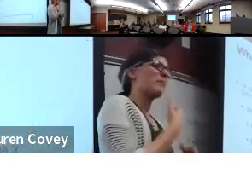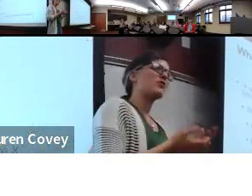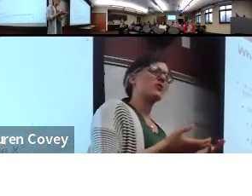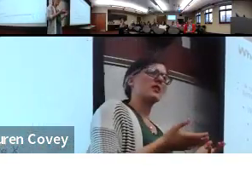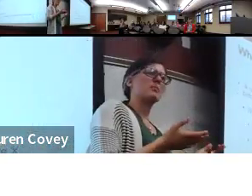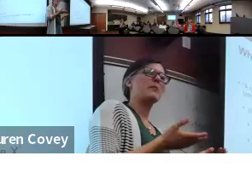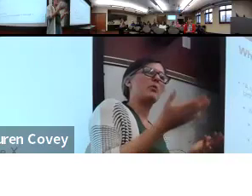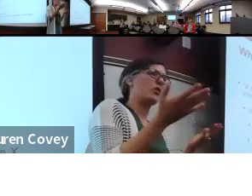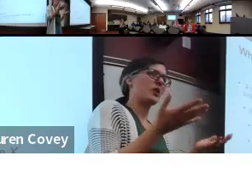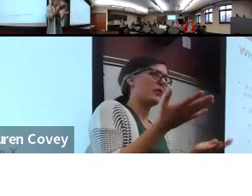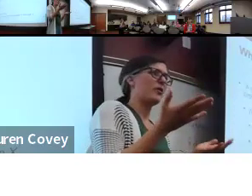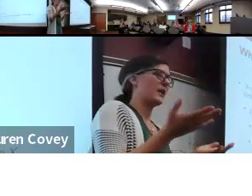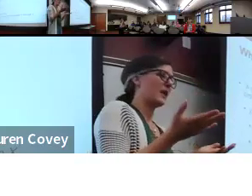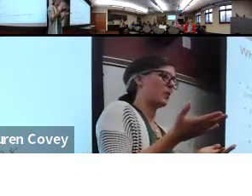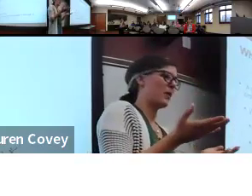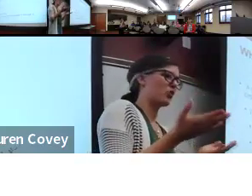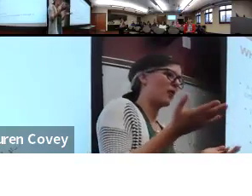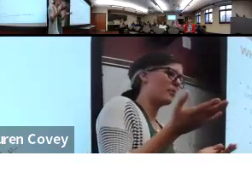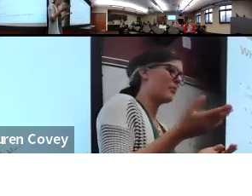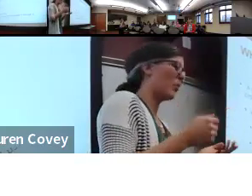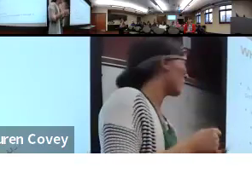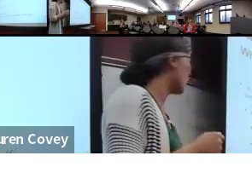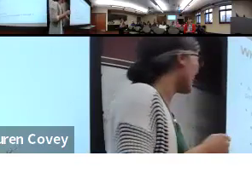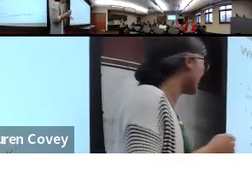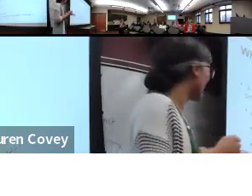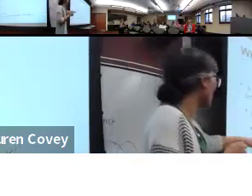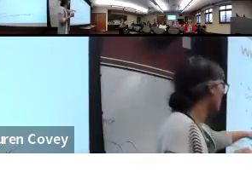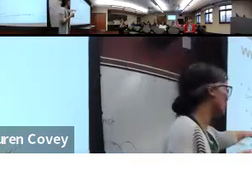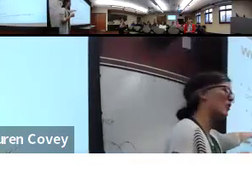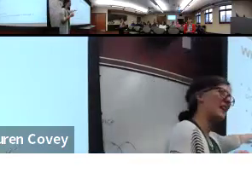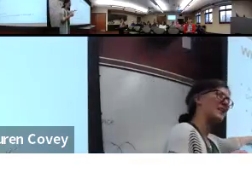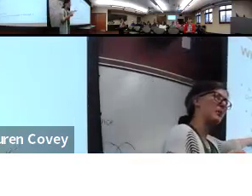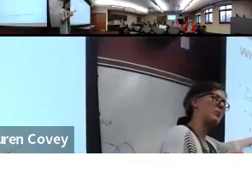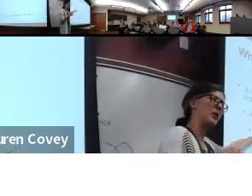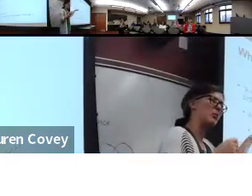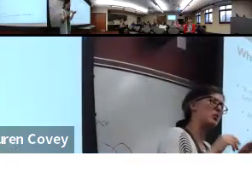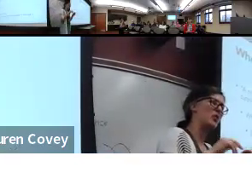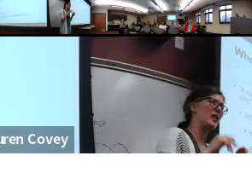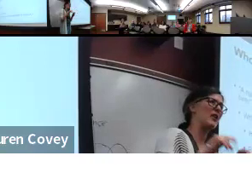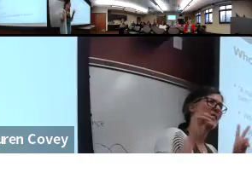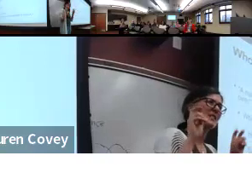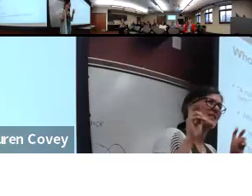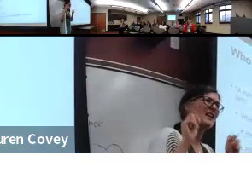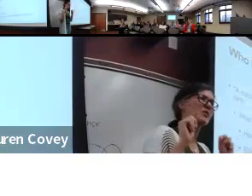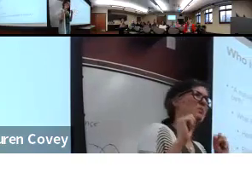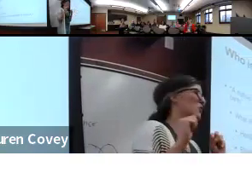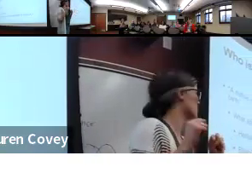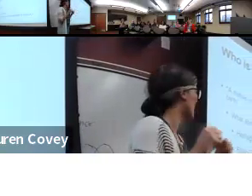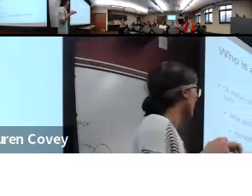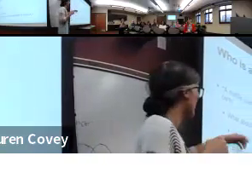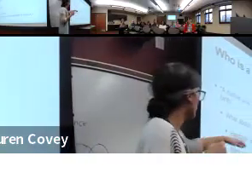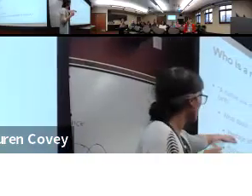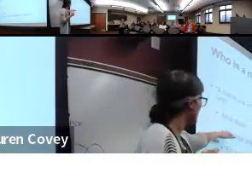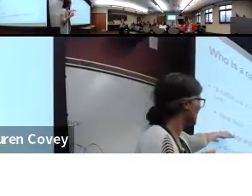if we measure these people on some of the things that we measure other people on, we'll find that they don't look like the people that we usually think of as native